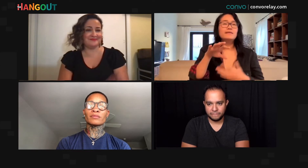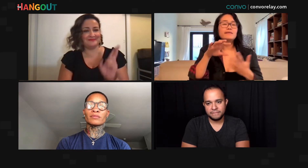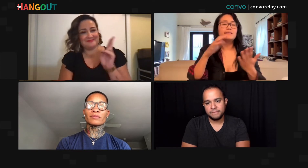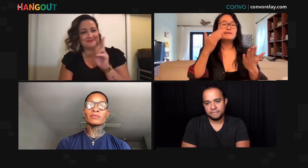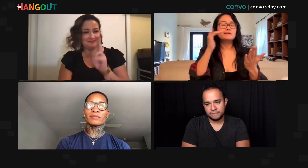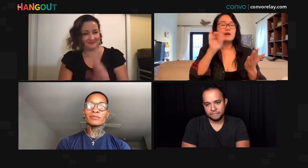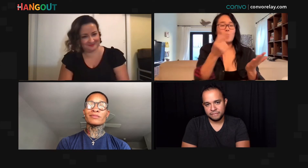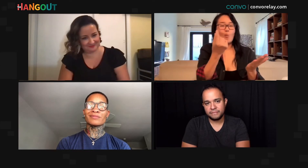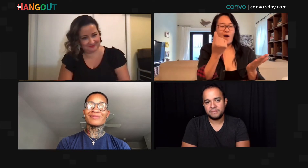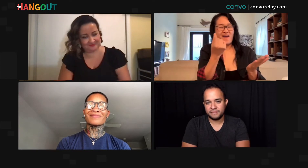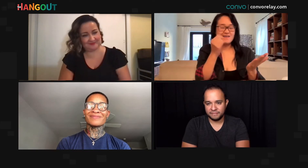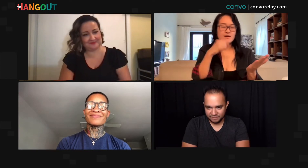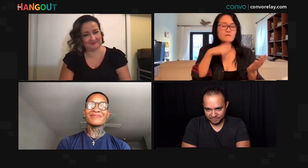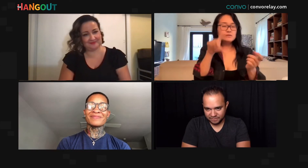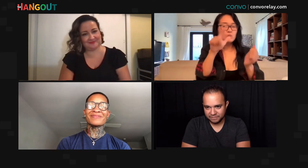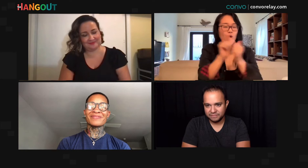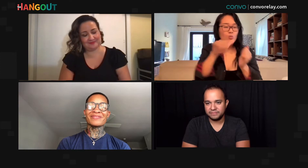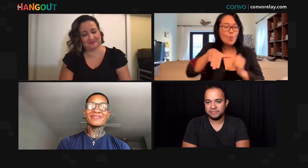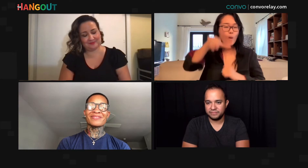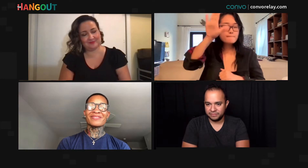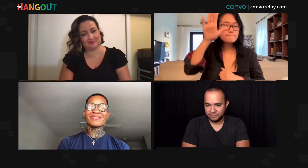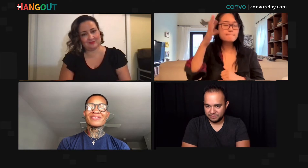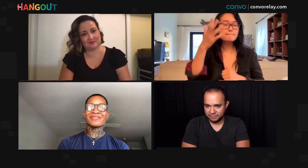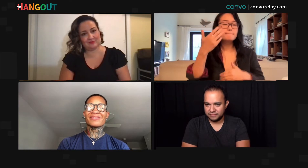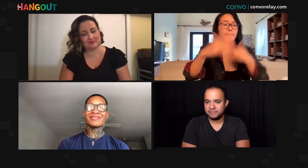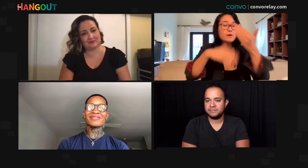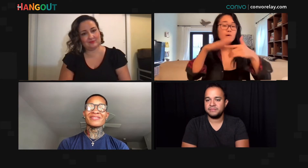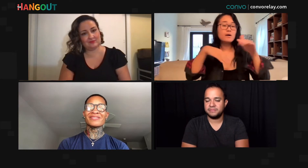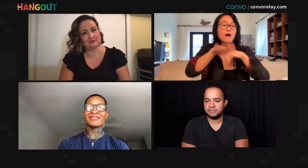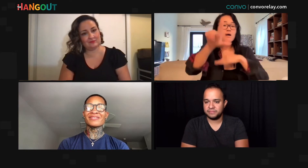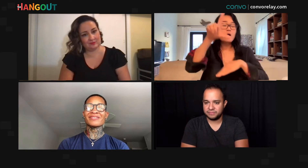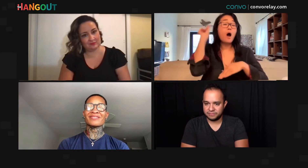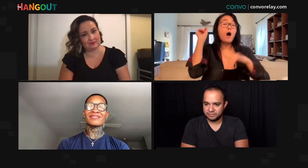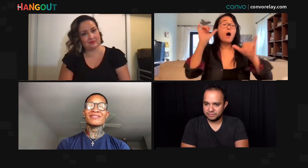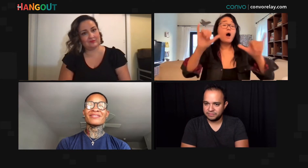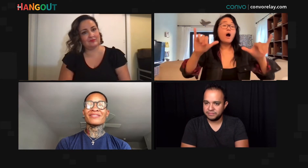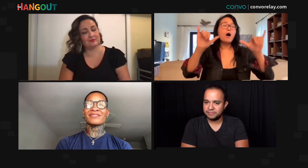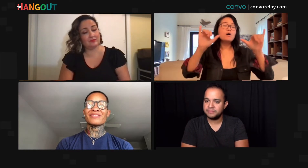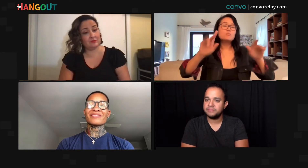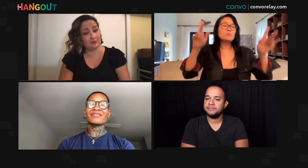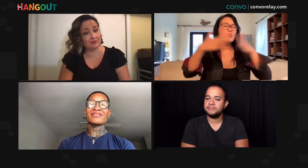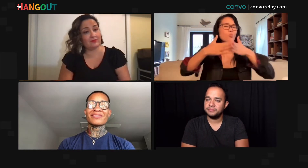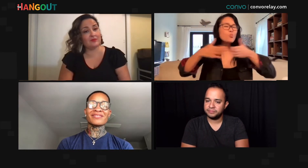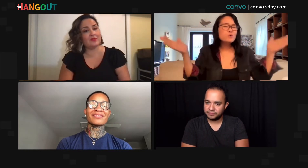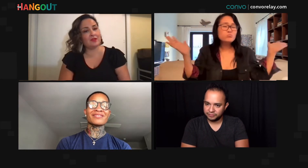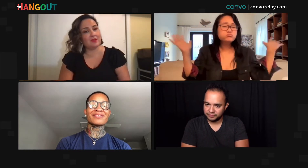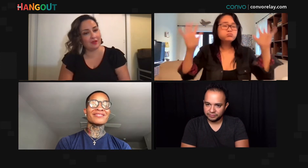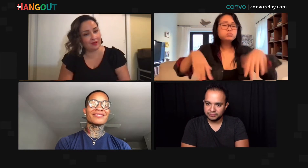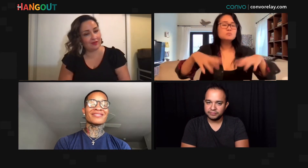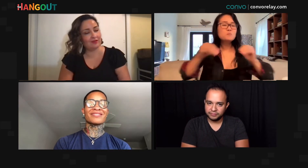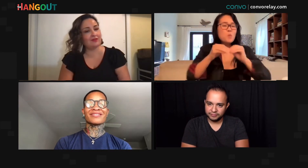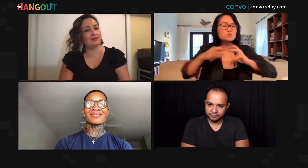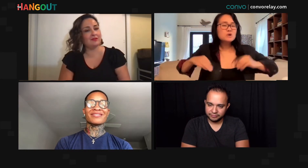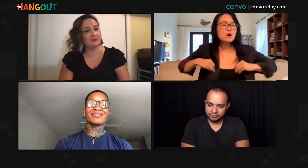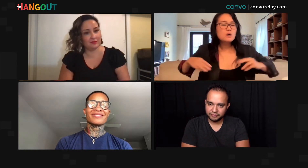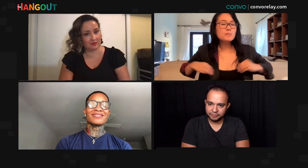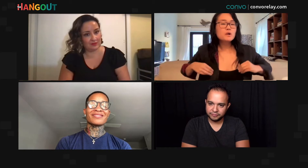"Oh, well, I'm learning from other people." And so it was just kind of funny. But then growing up in Gallaudet, everyone was just